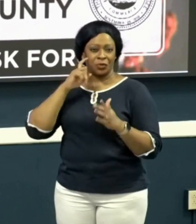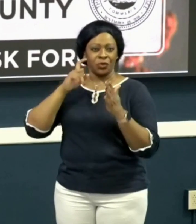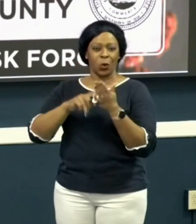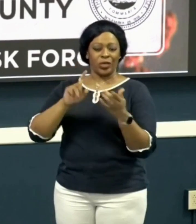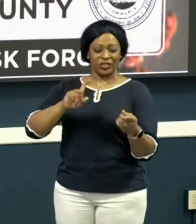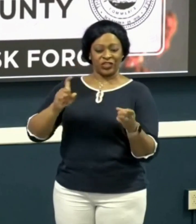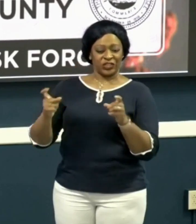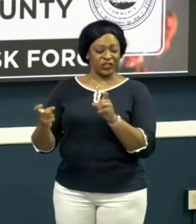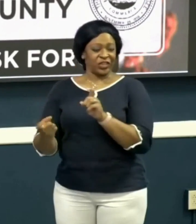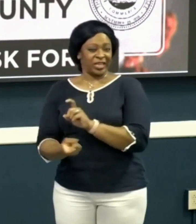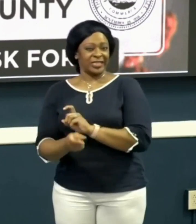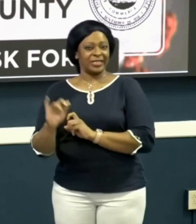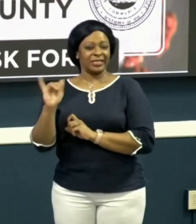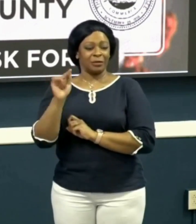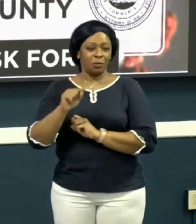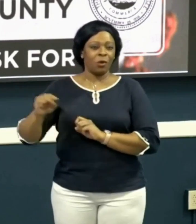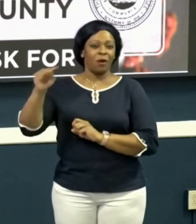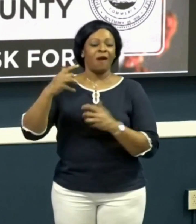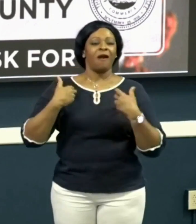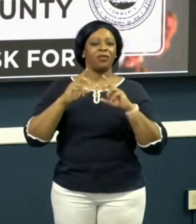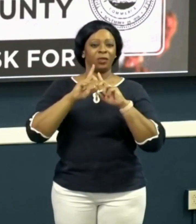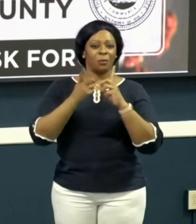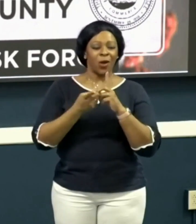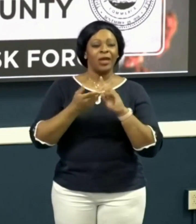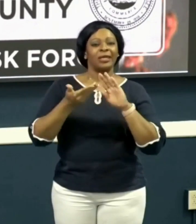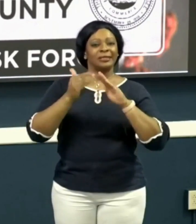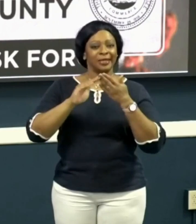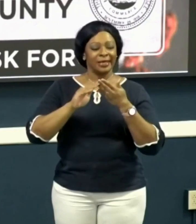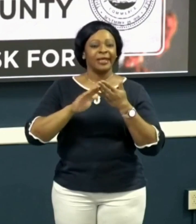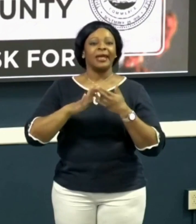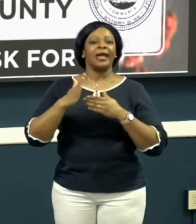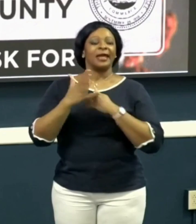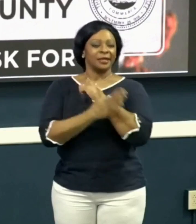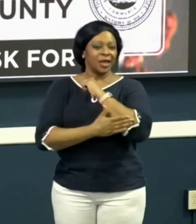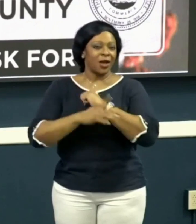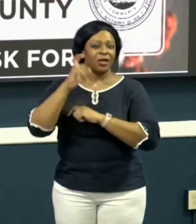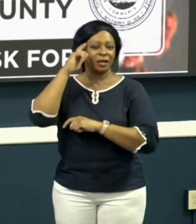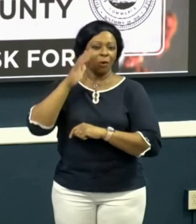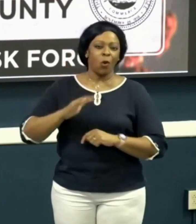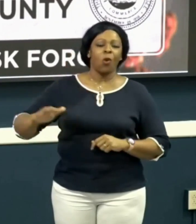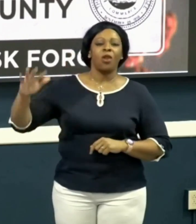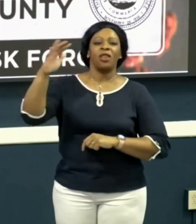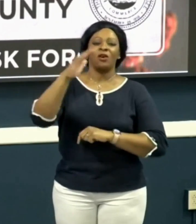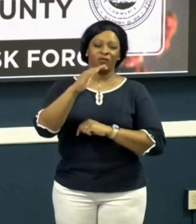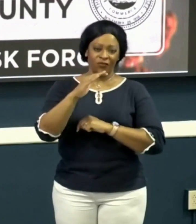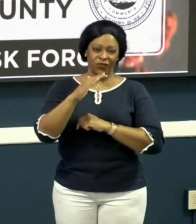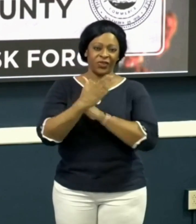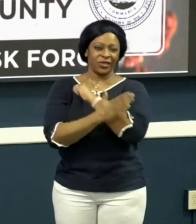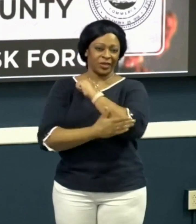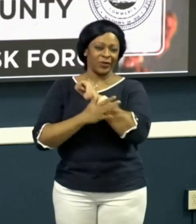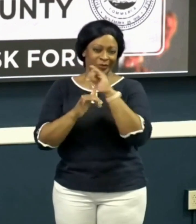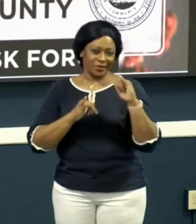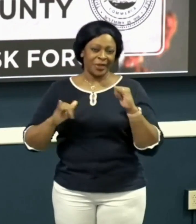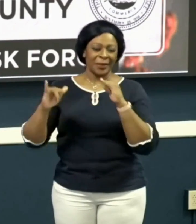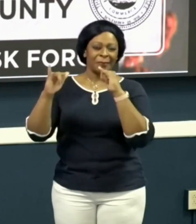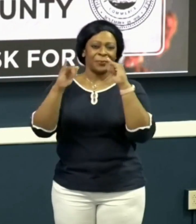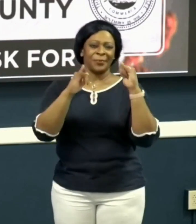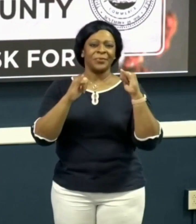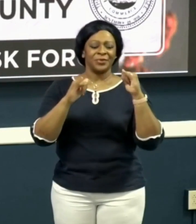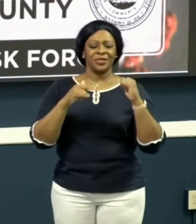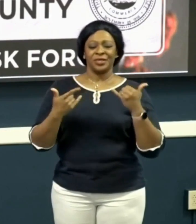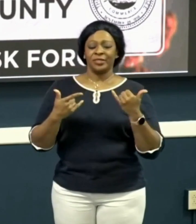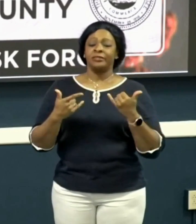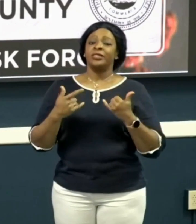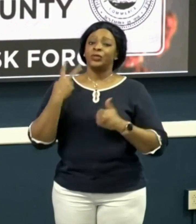health departments and city and county governments are turning across the country. Frankly, it's been a